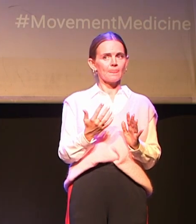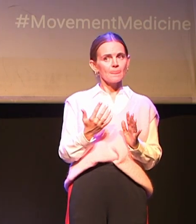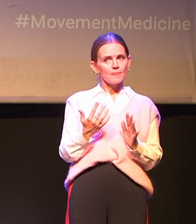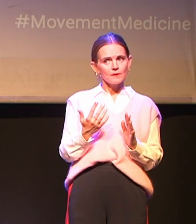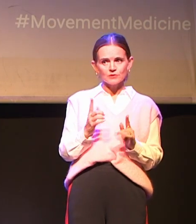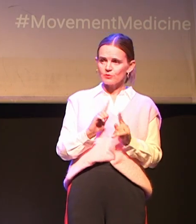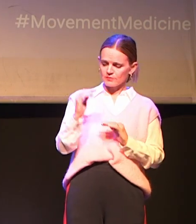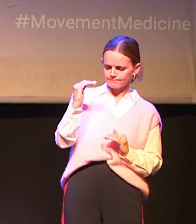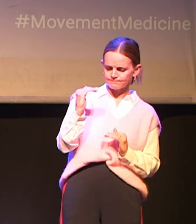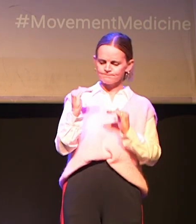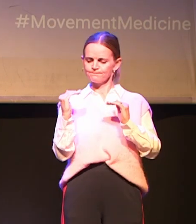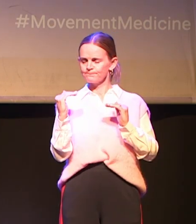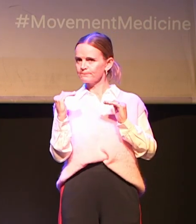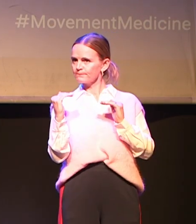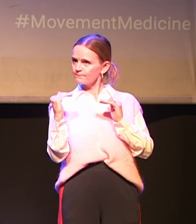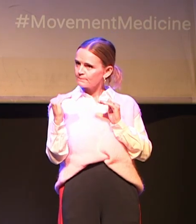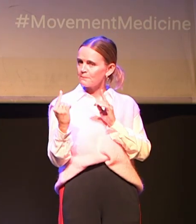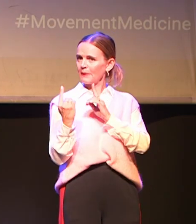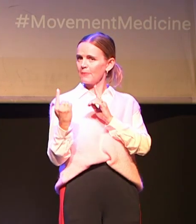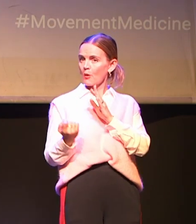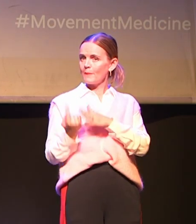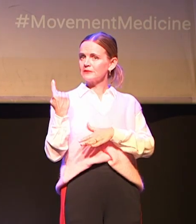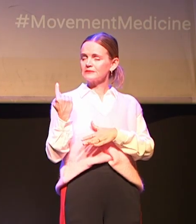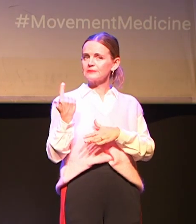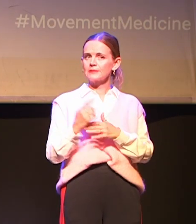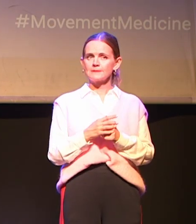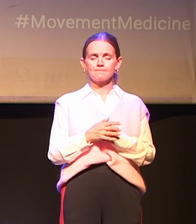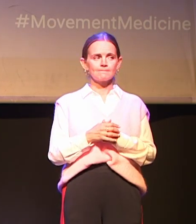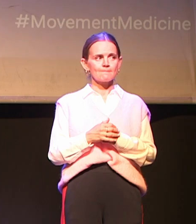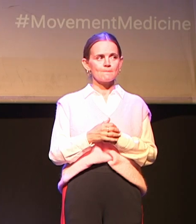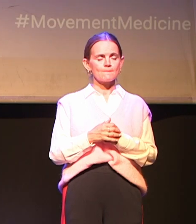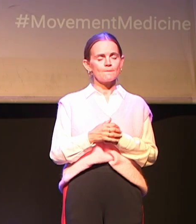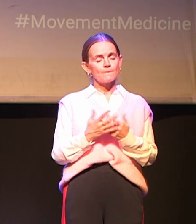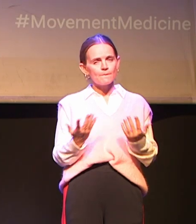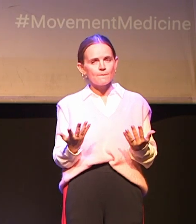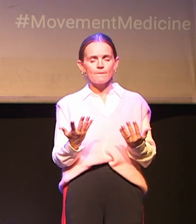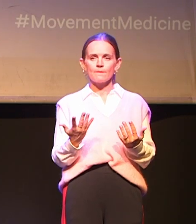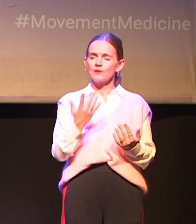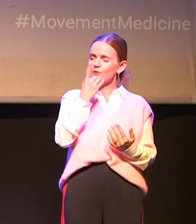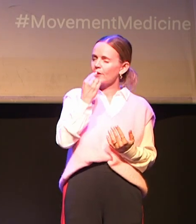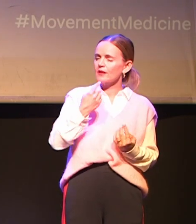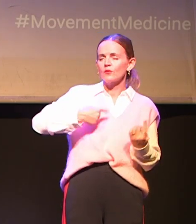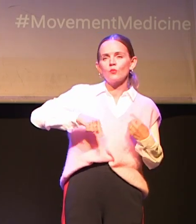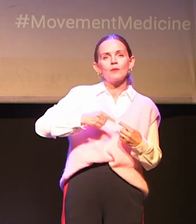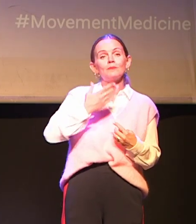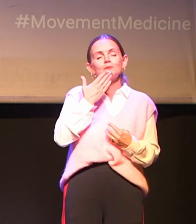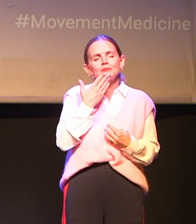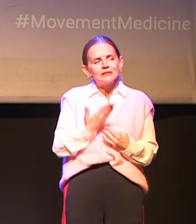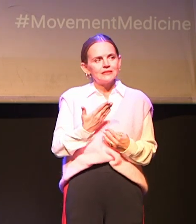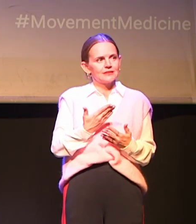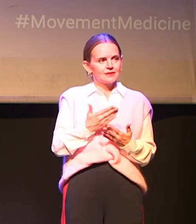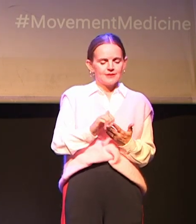meet this moment? Like, what are we gonna do? And so some of that for me is, can we please develop the skill or